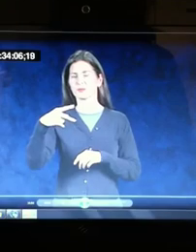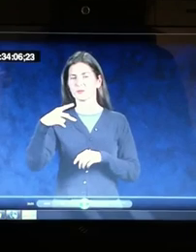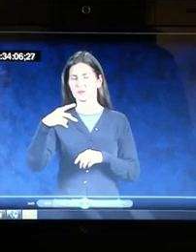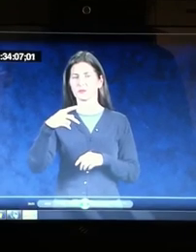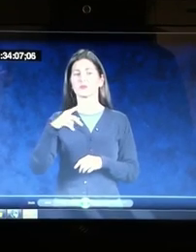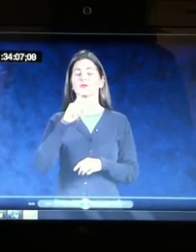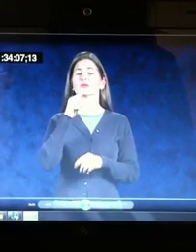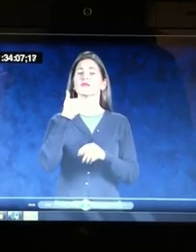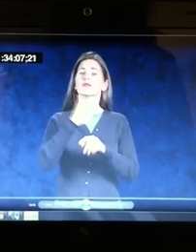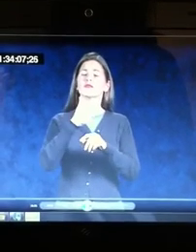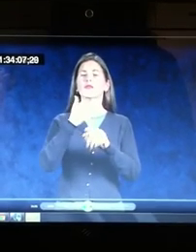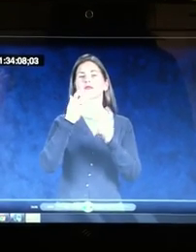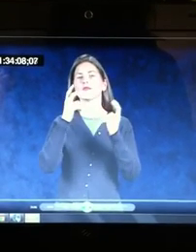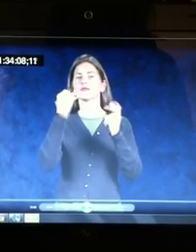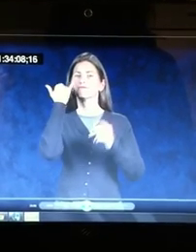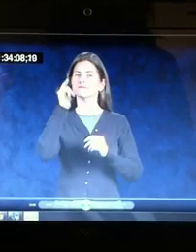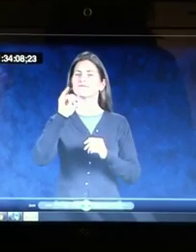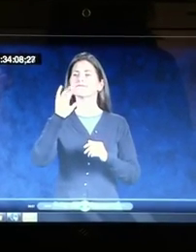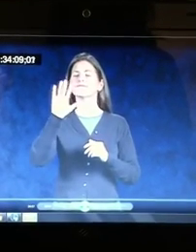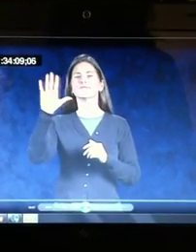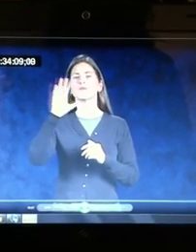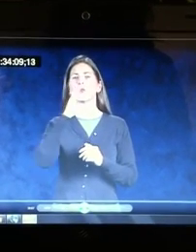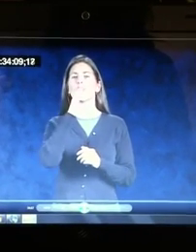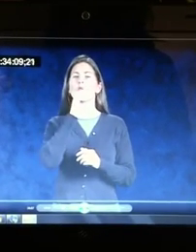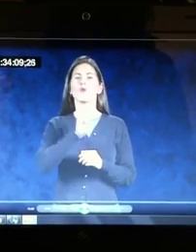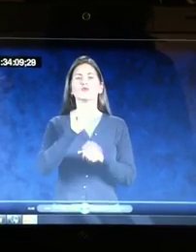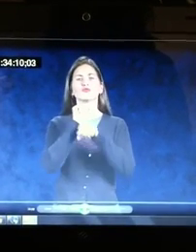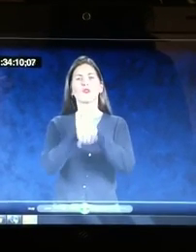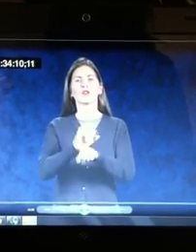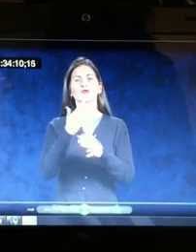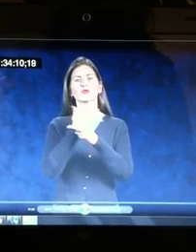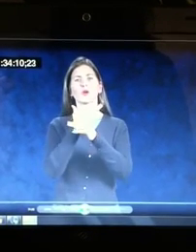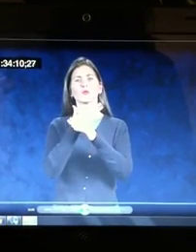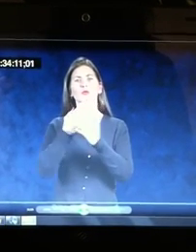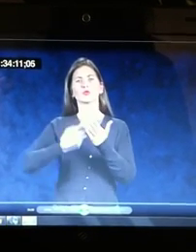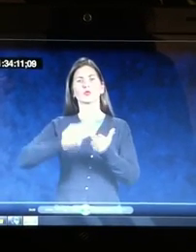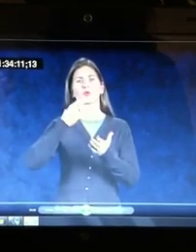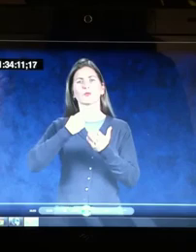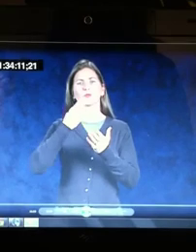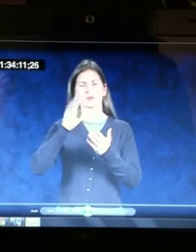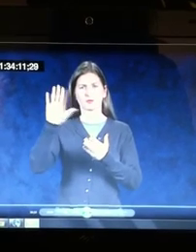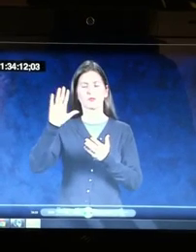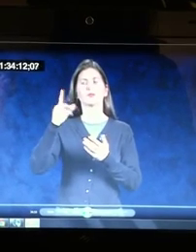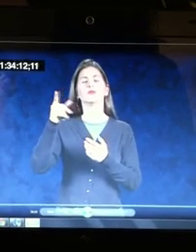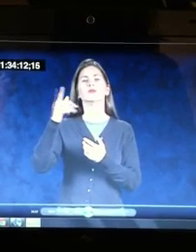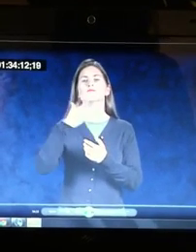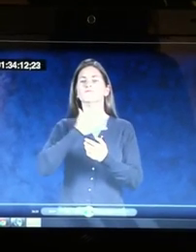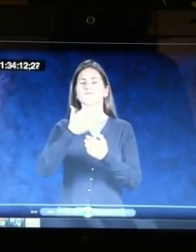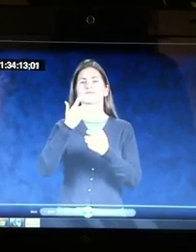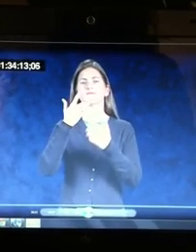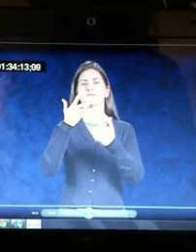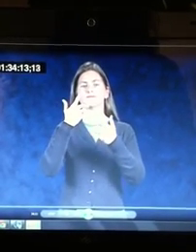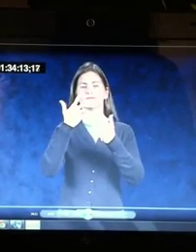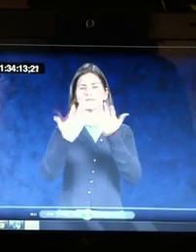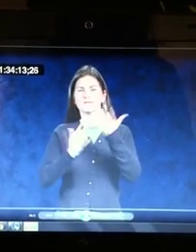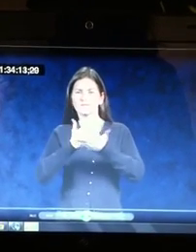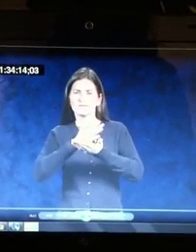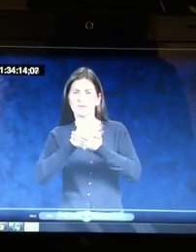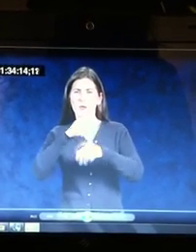creamy potato soup. And the soup is really an old recipe from Germany. In